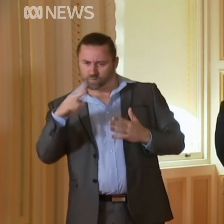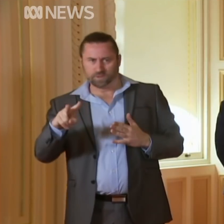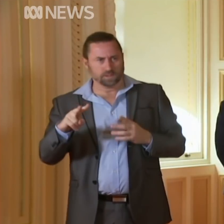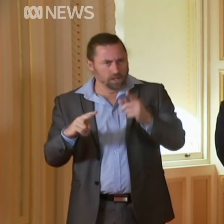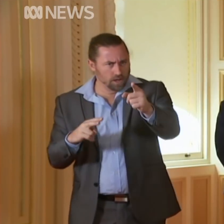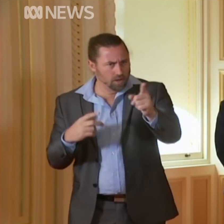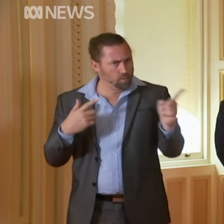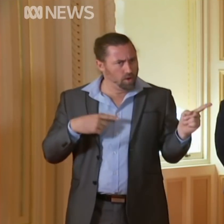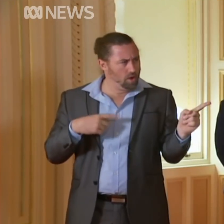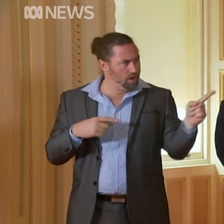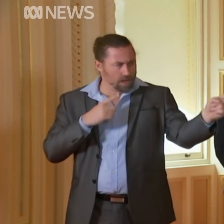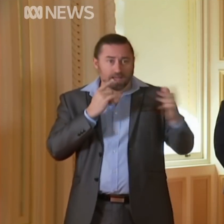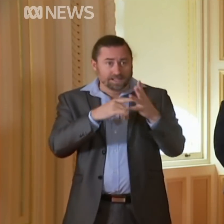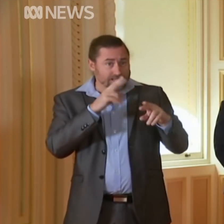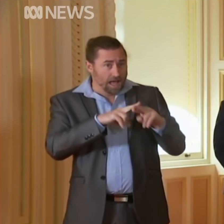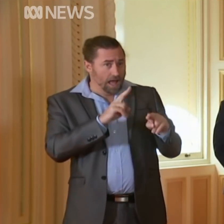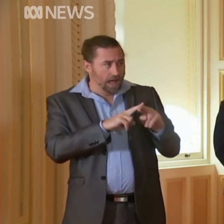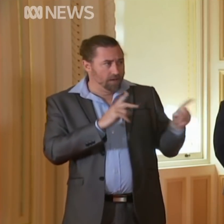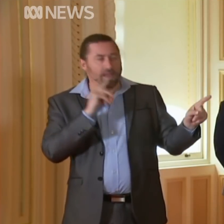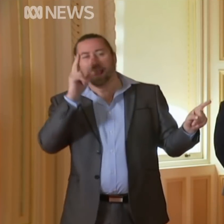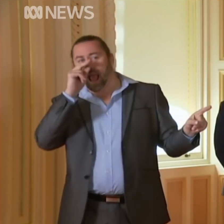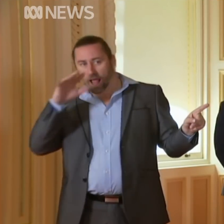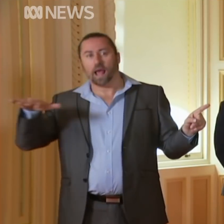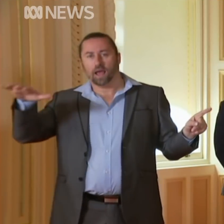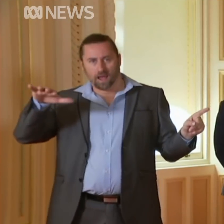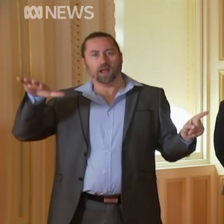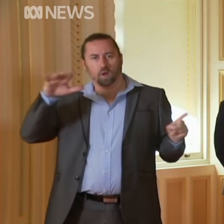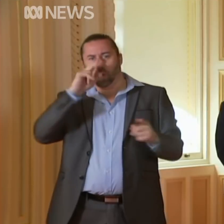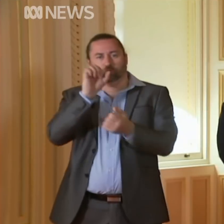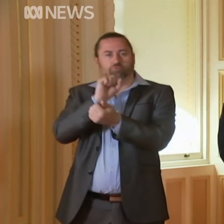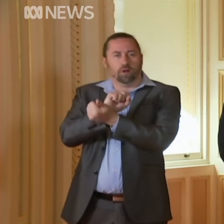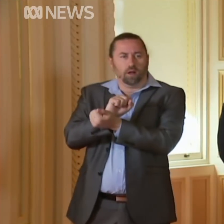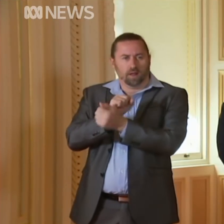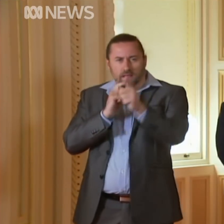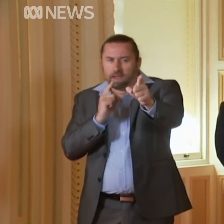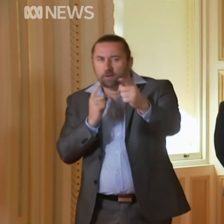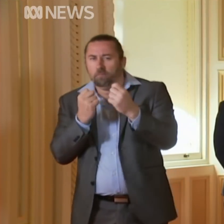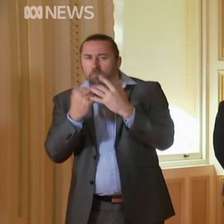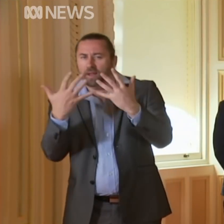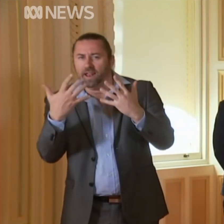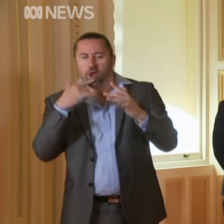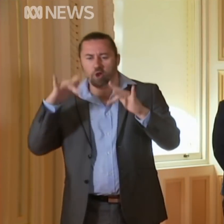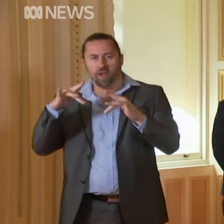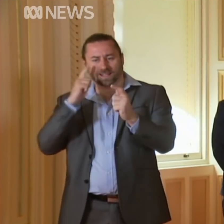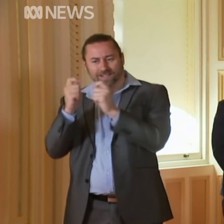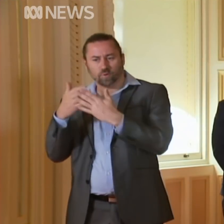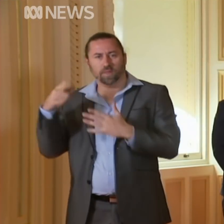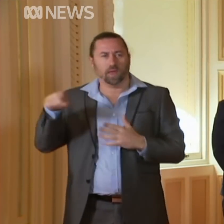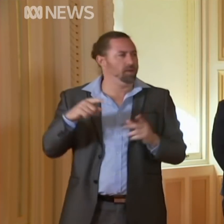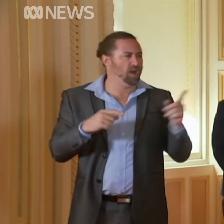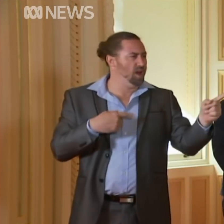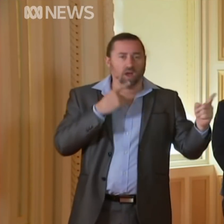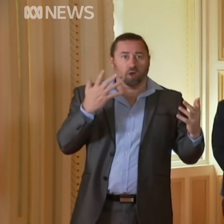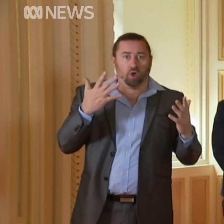the staff and the young people? Yeah, there's a certain number of those young residents who haven't been tested. I think there's just such